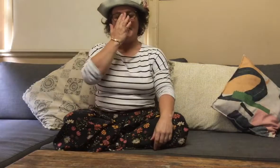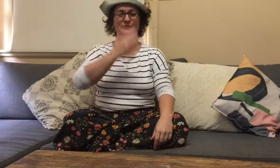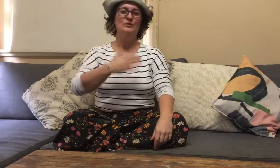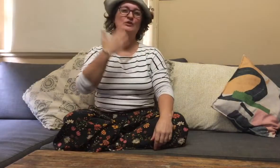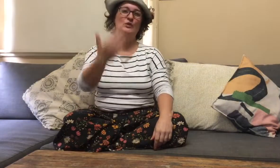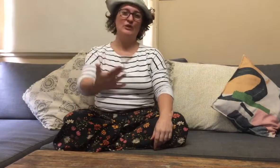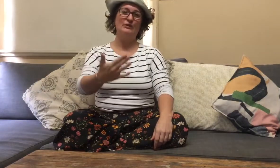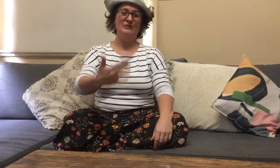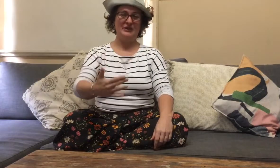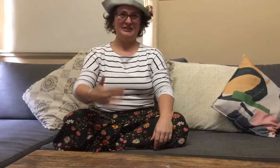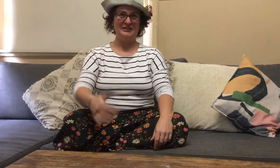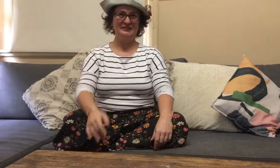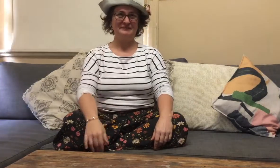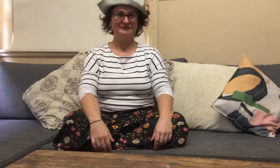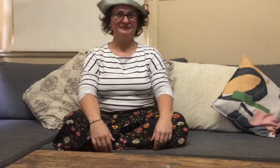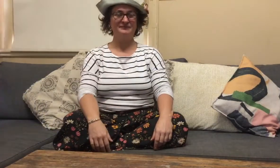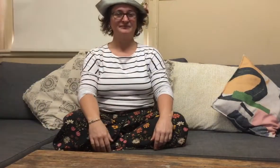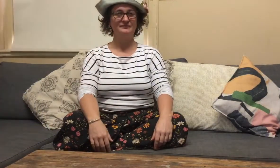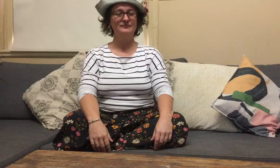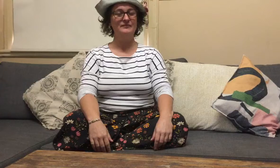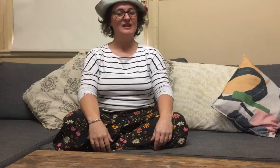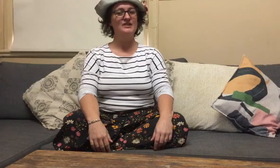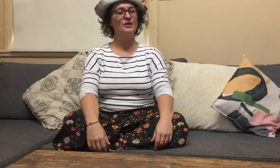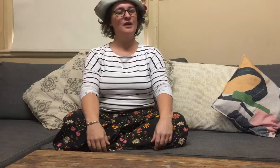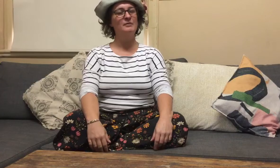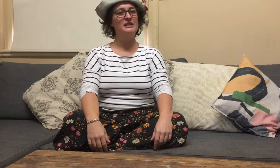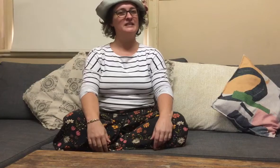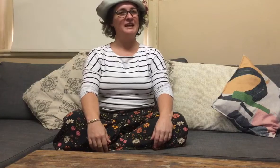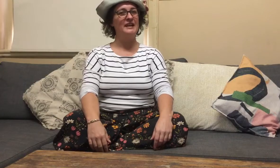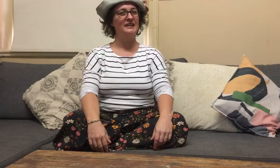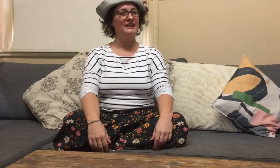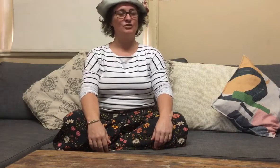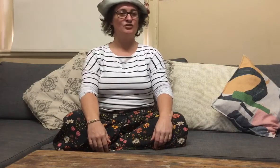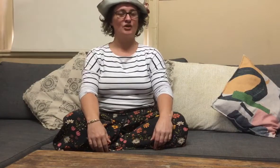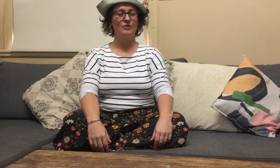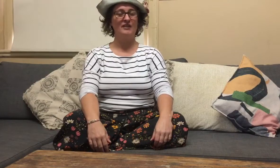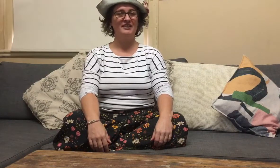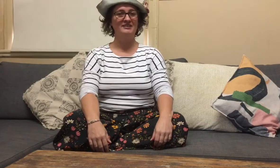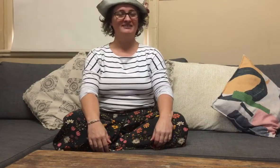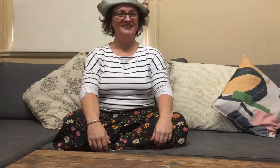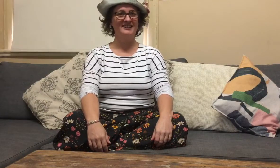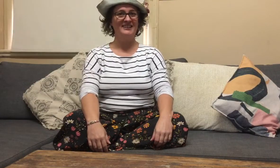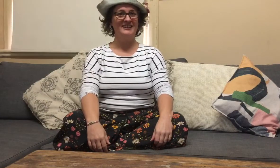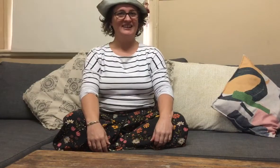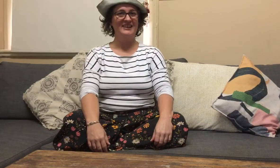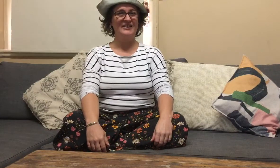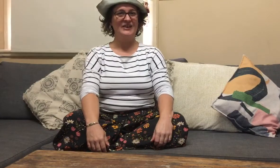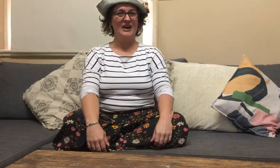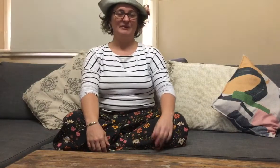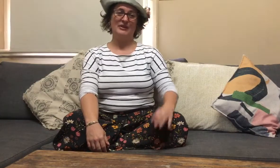we'll talk it through first. So if I'm going to say don't worry, I'm going to